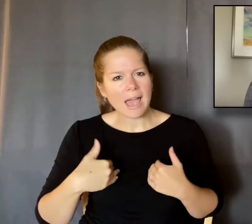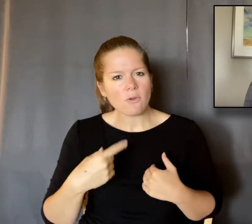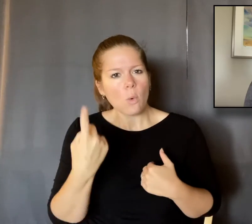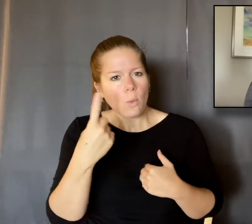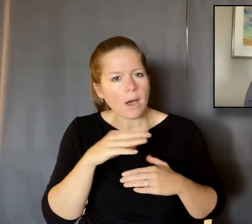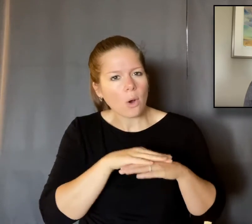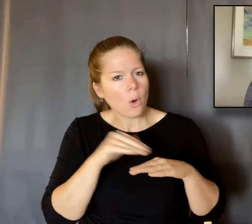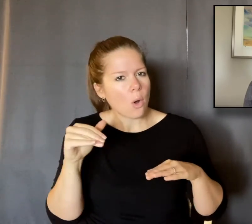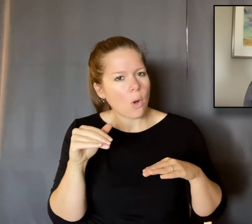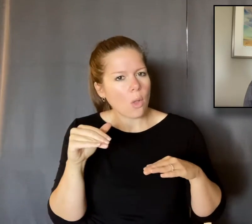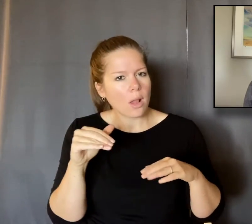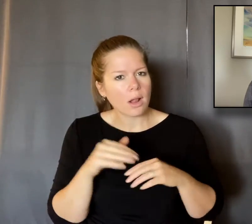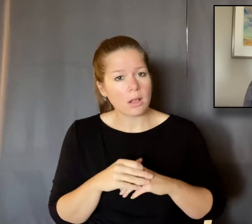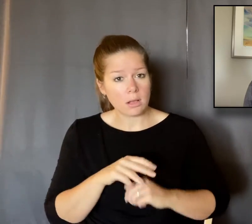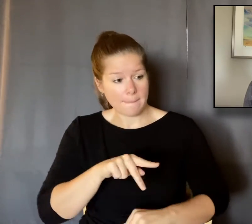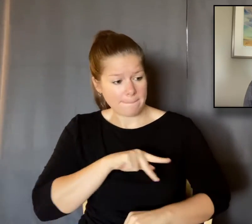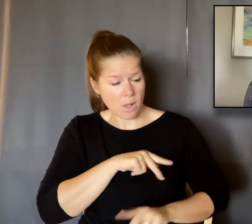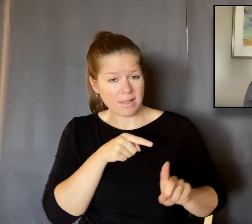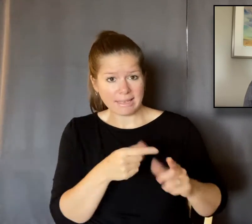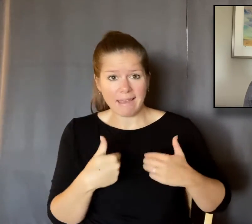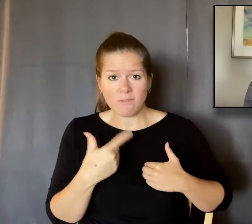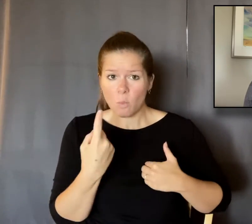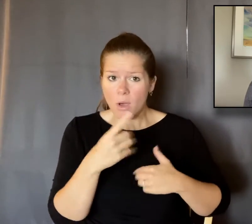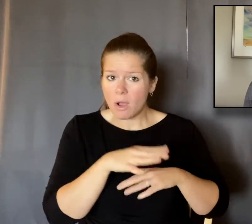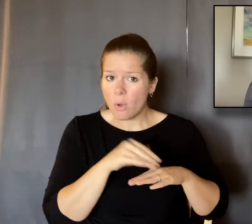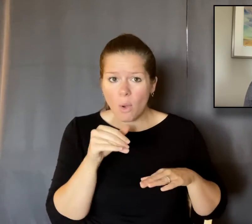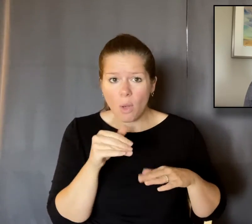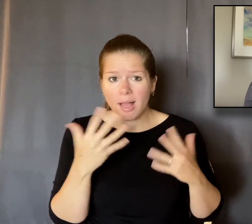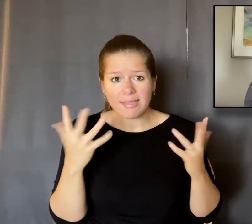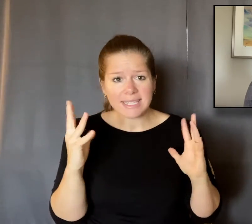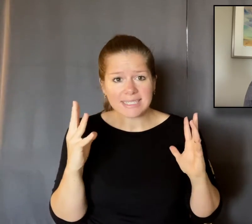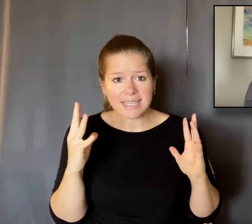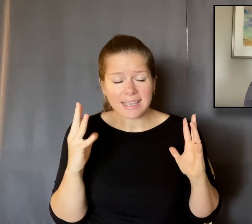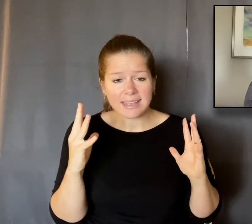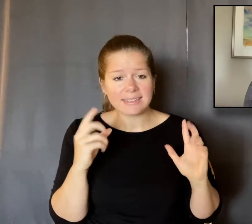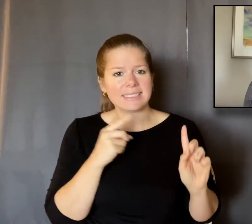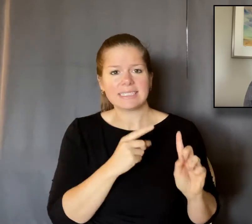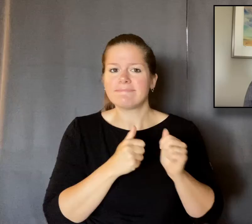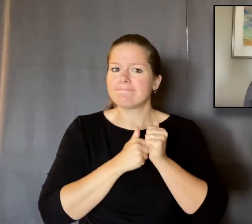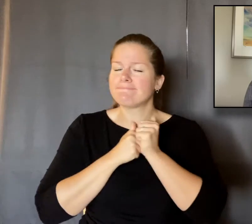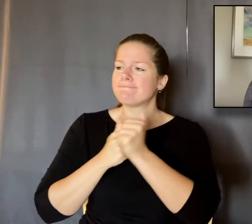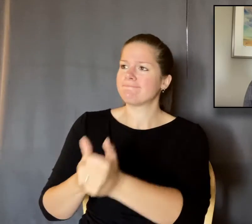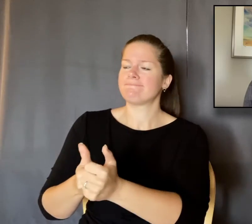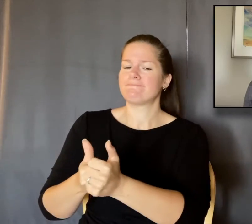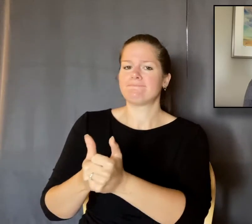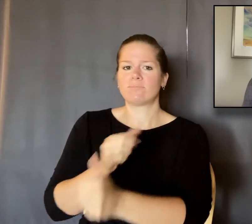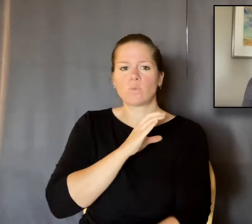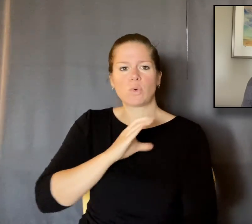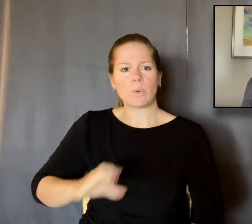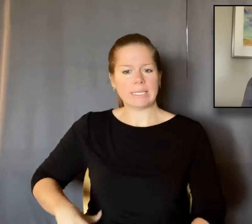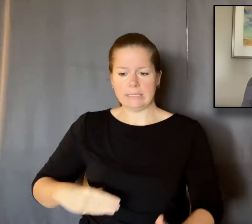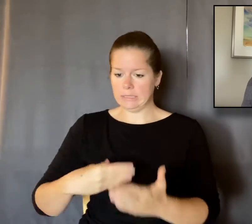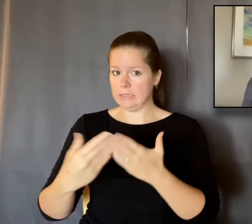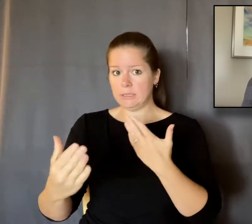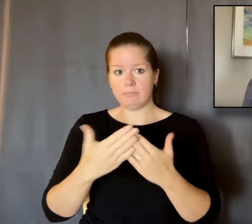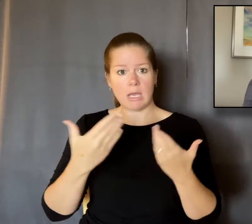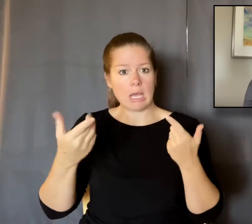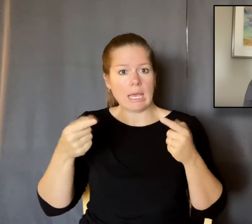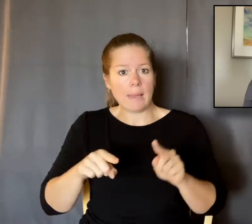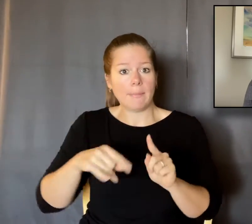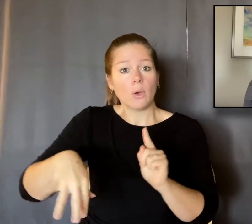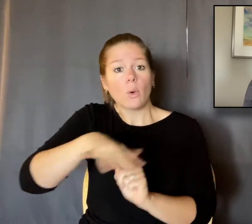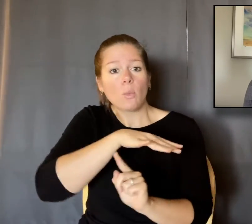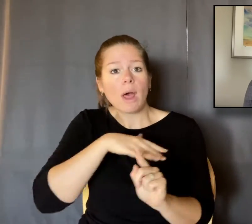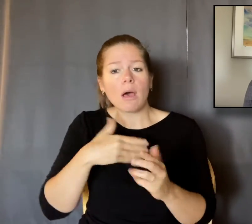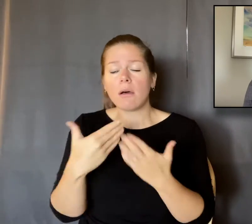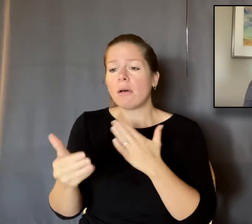didn't matter what Paul was going through. He kept walking to the beat of Christ. It didn't matter what the culture was saying. It